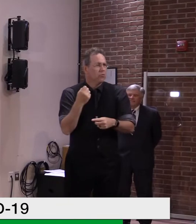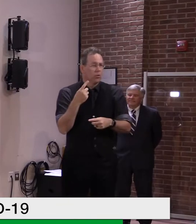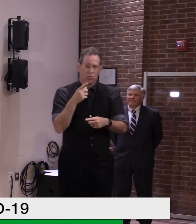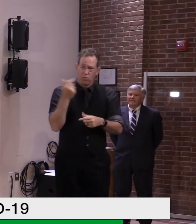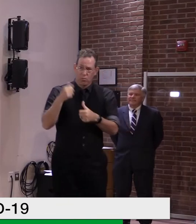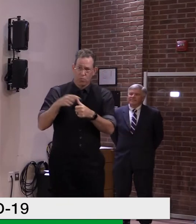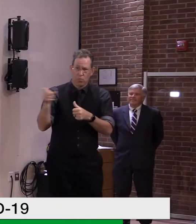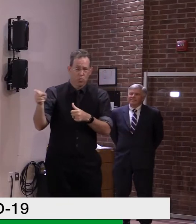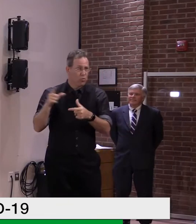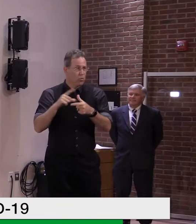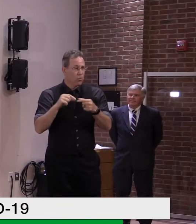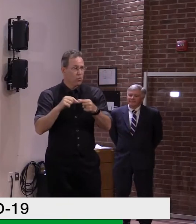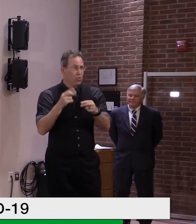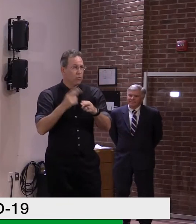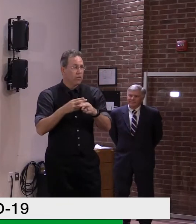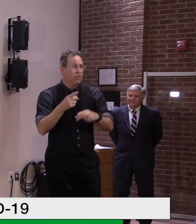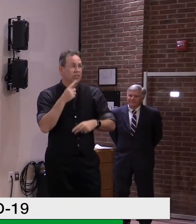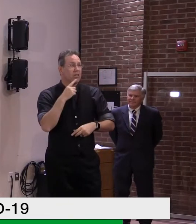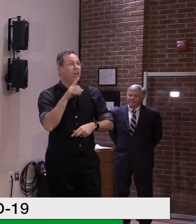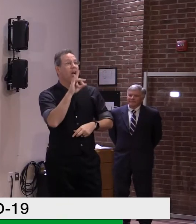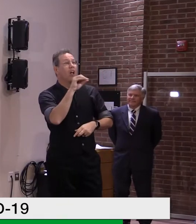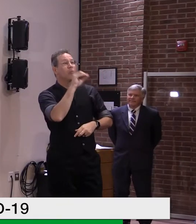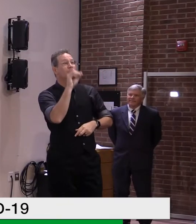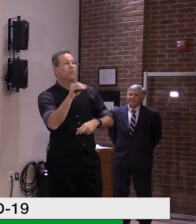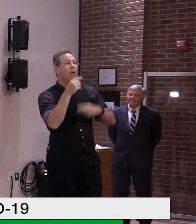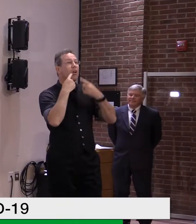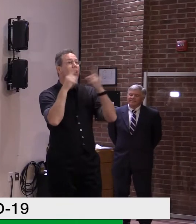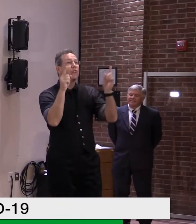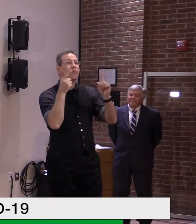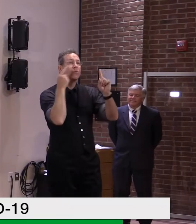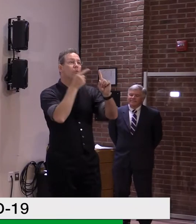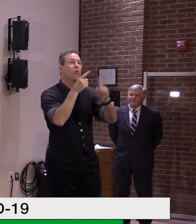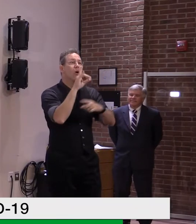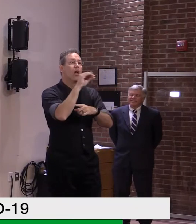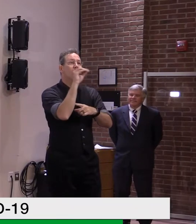would be 80% as a goal that we're looking to reach,